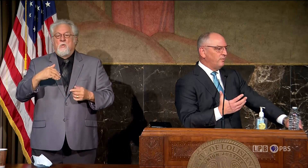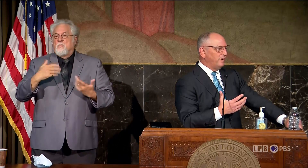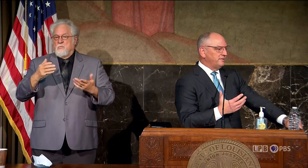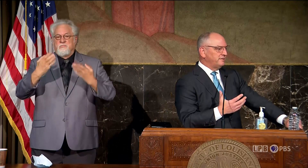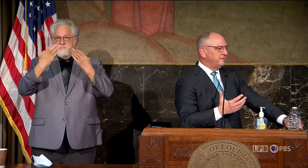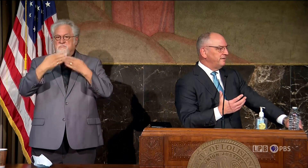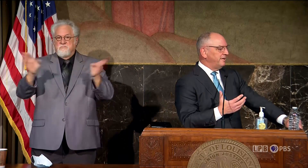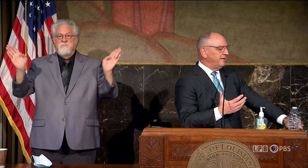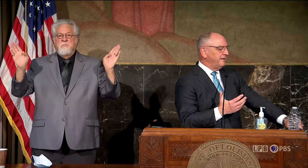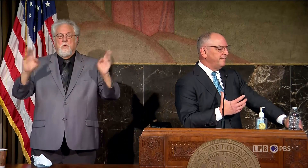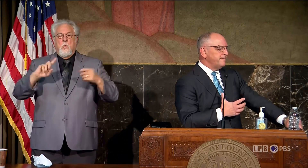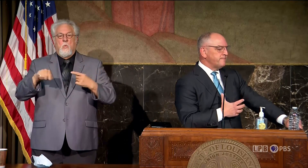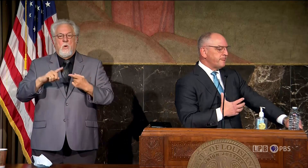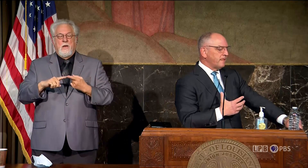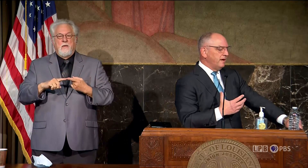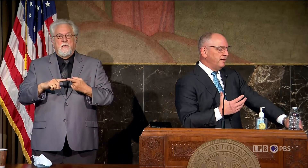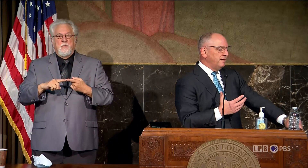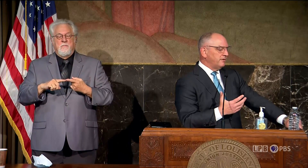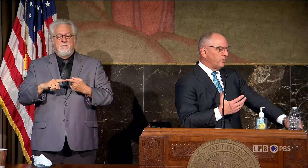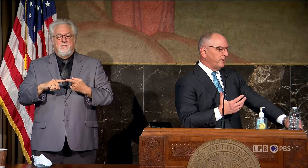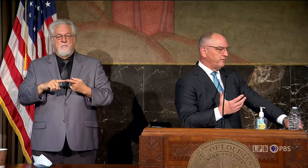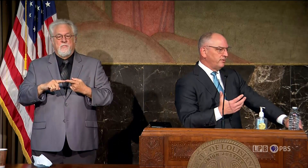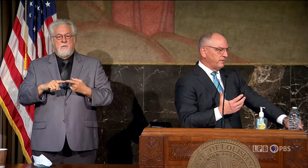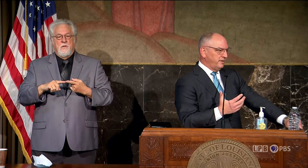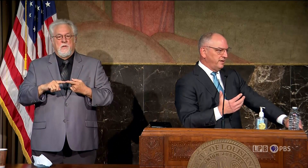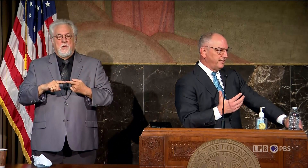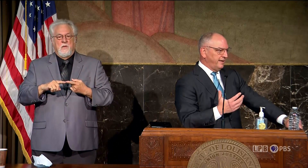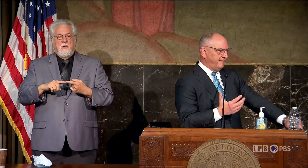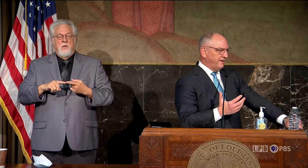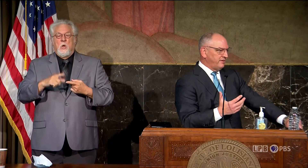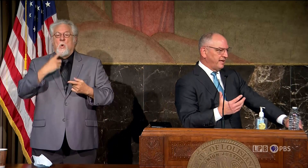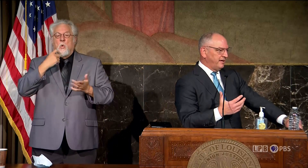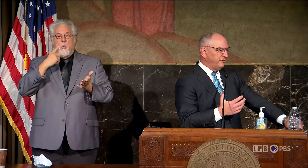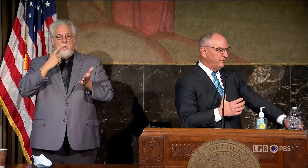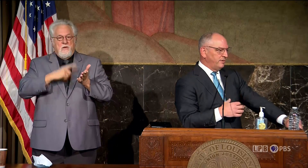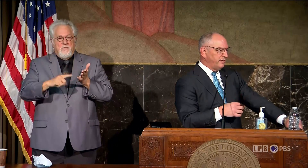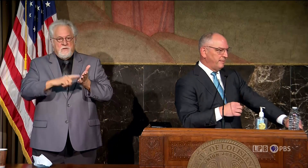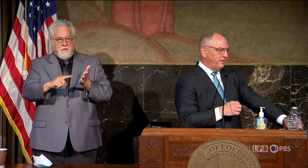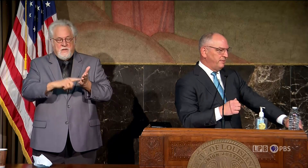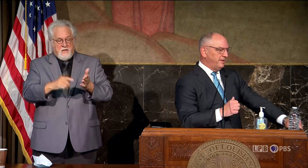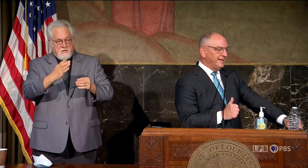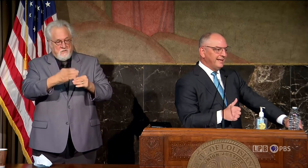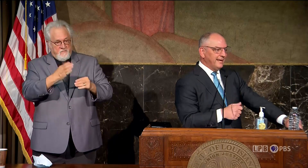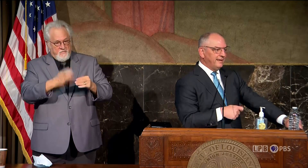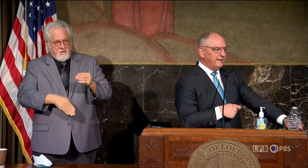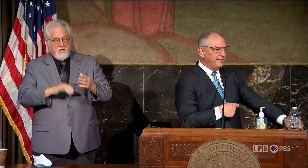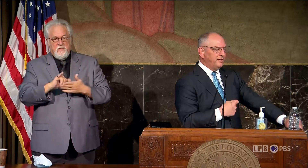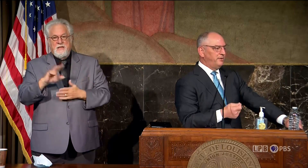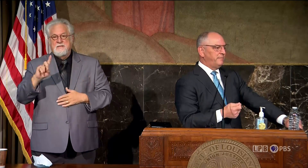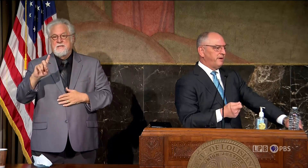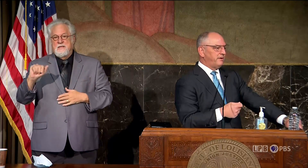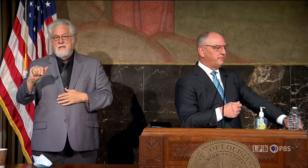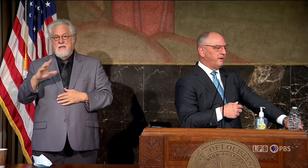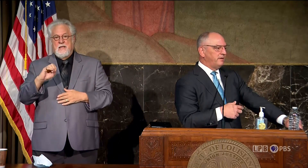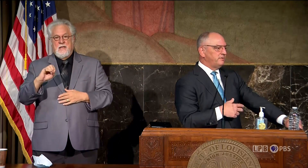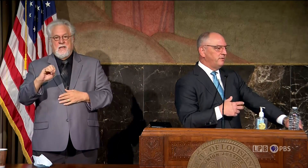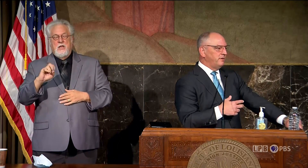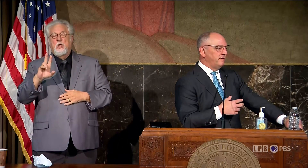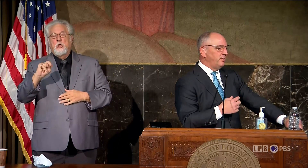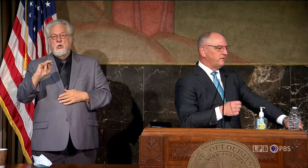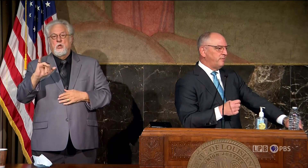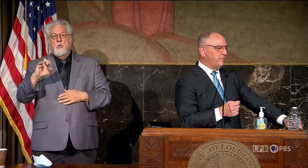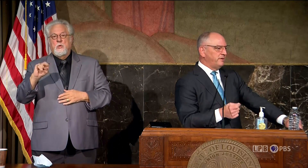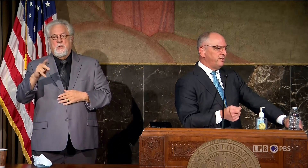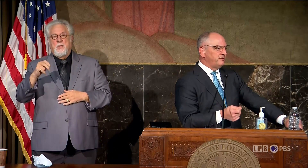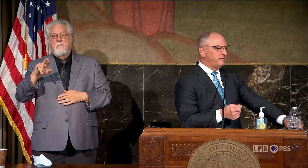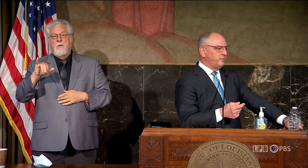record once the authorities who are conducting the investigations, which happen to be the DA in Union Parish, but also the